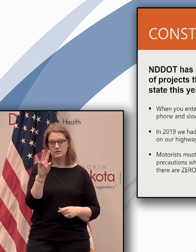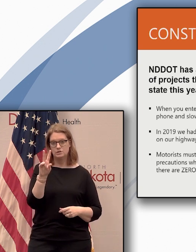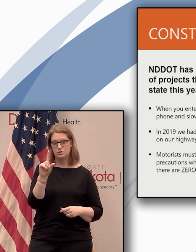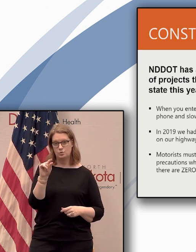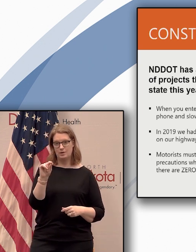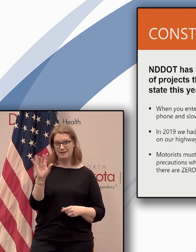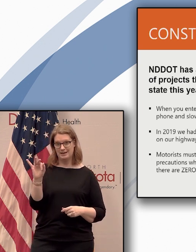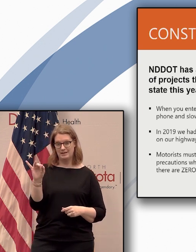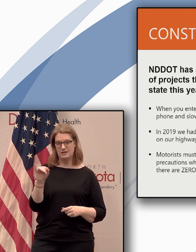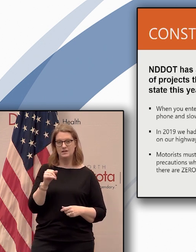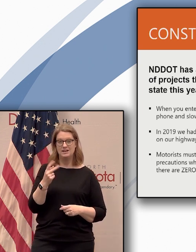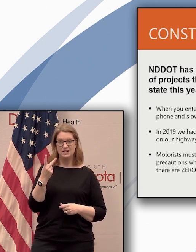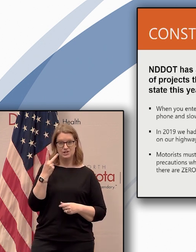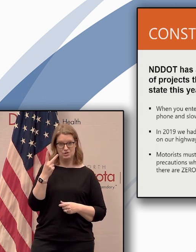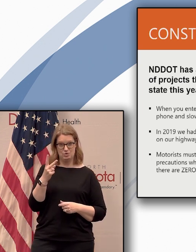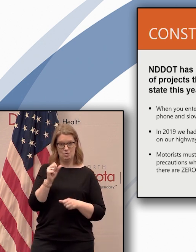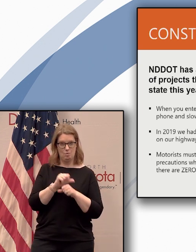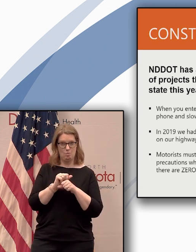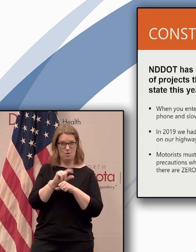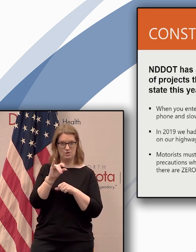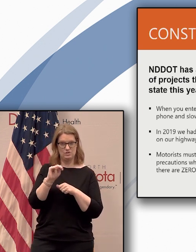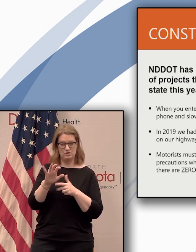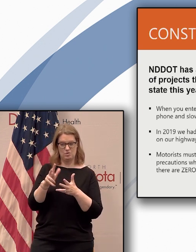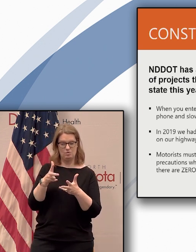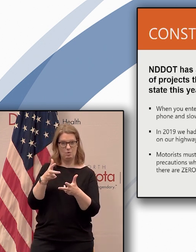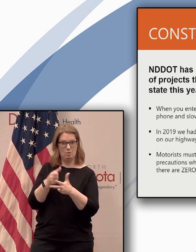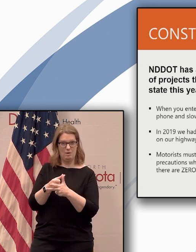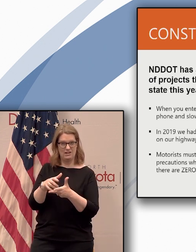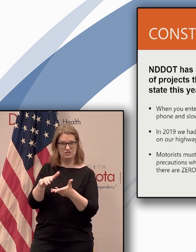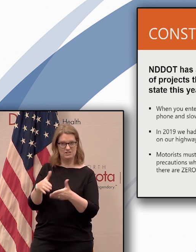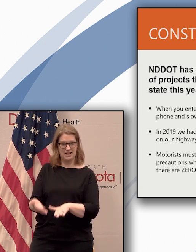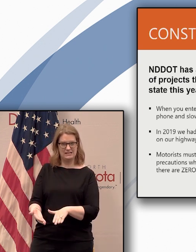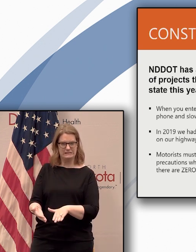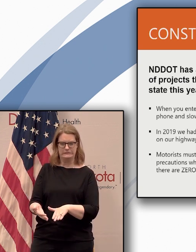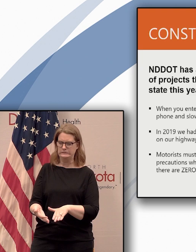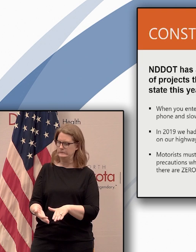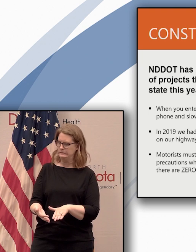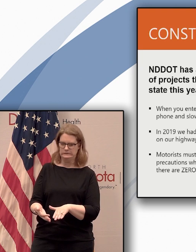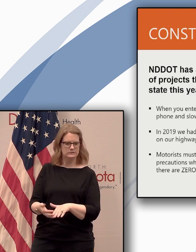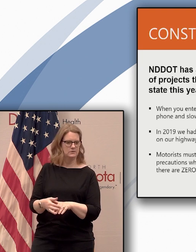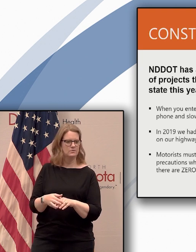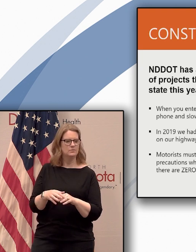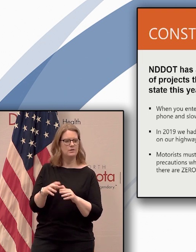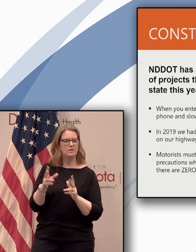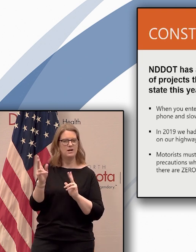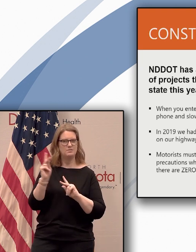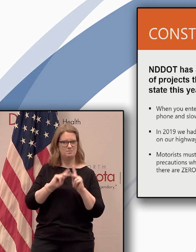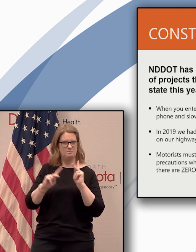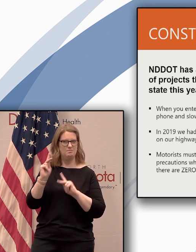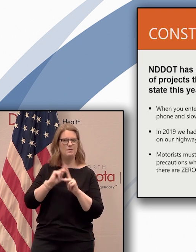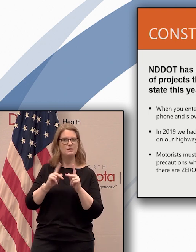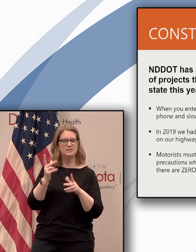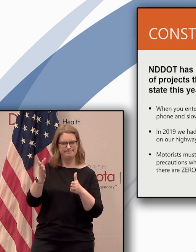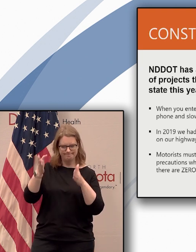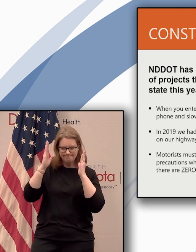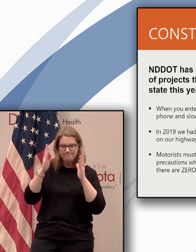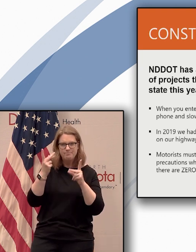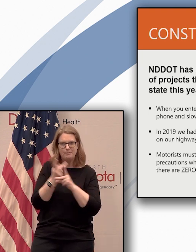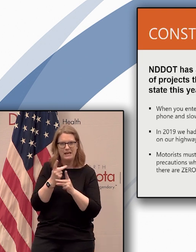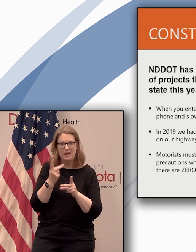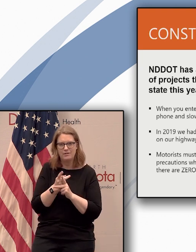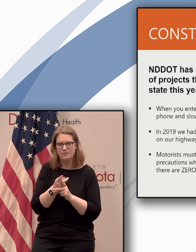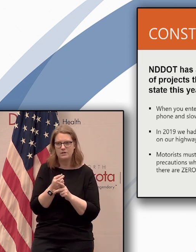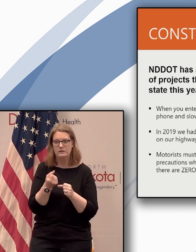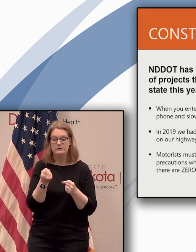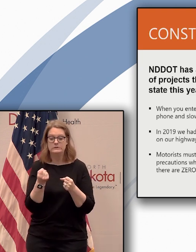work zone crash deaths on our highway. Our hope is that motorists can take necessary precautions when in work zone to make our